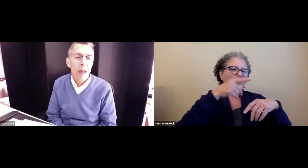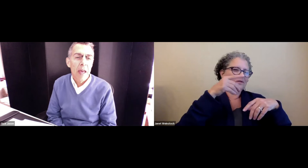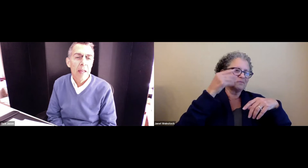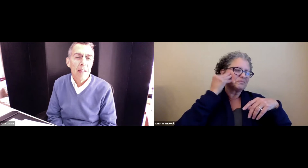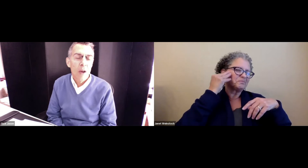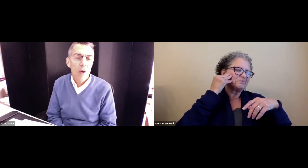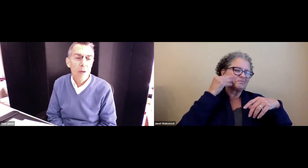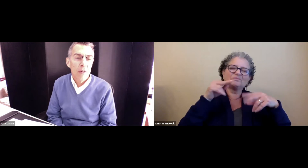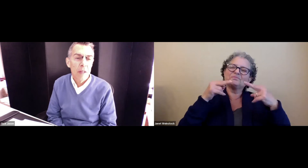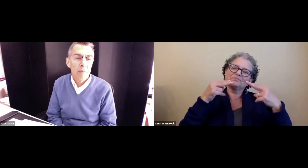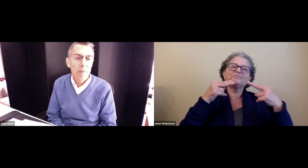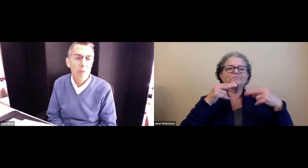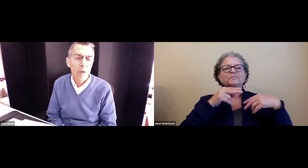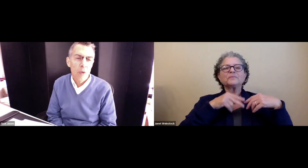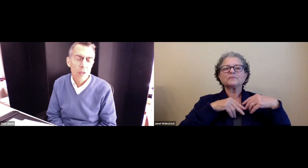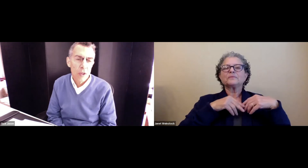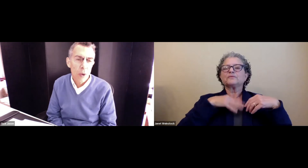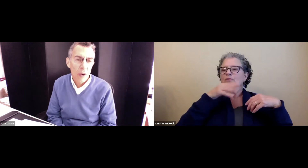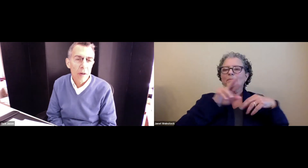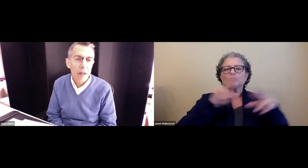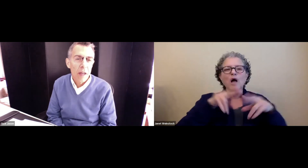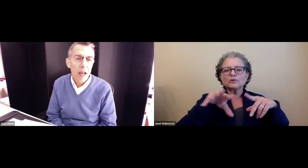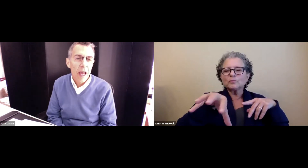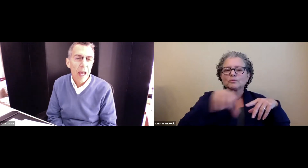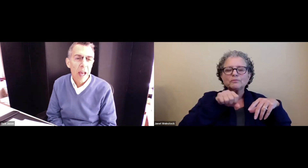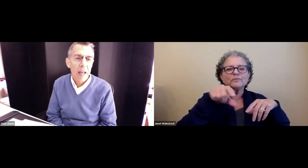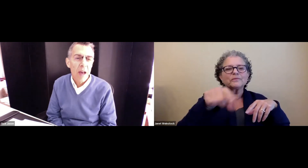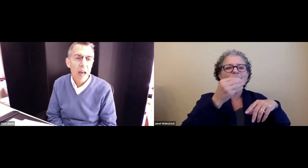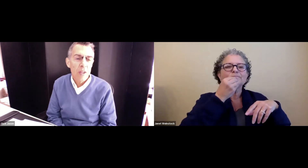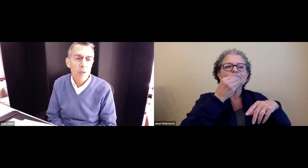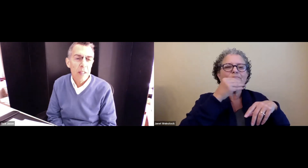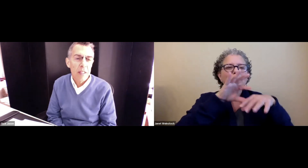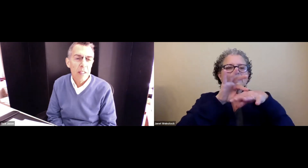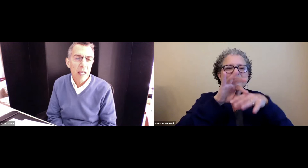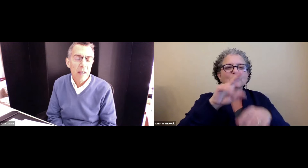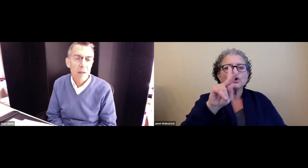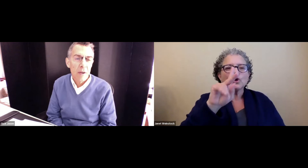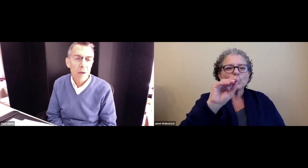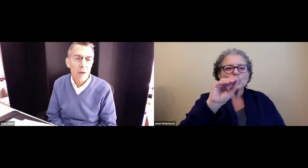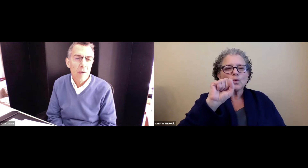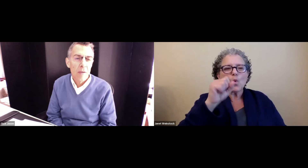and the owner, of course, knew her. And as she was ready to take her